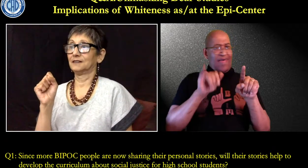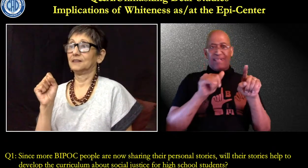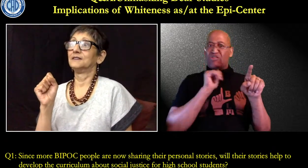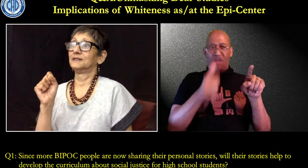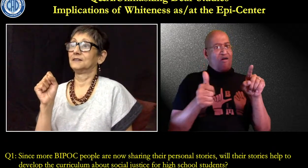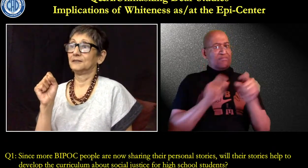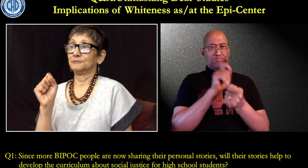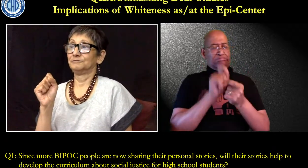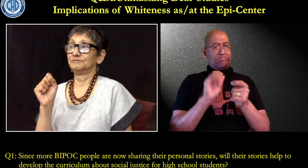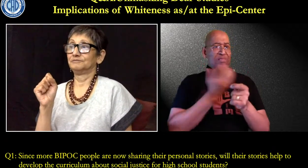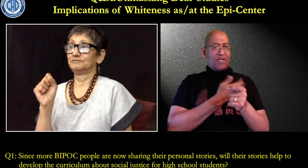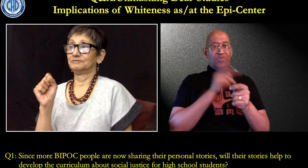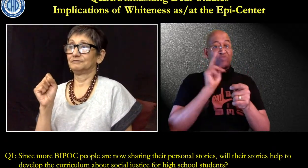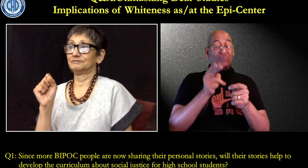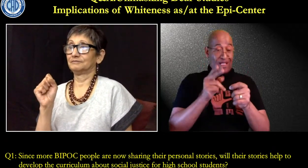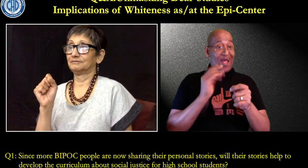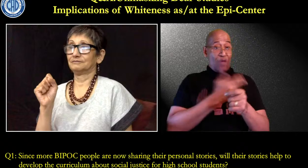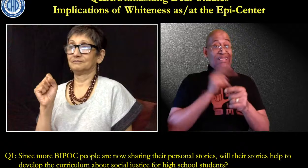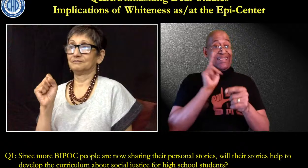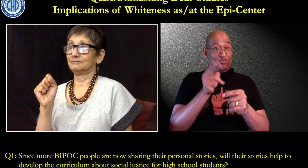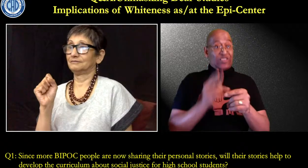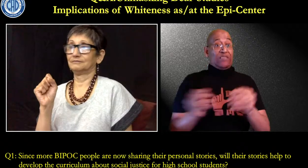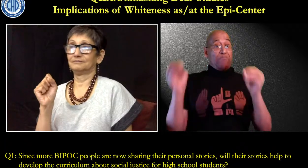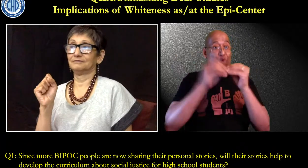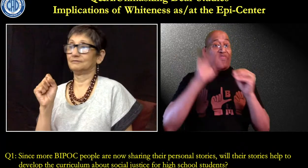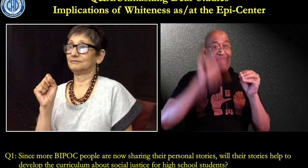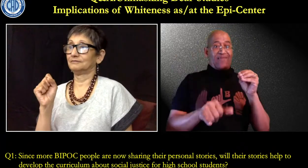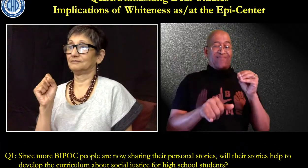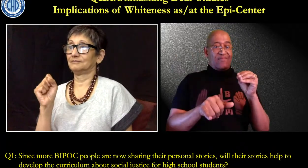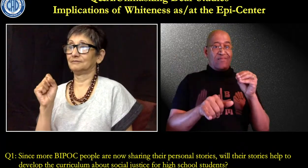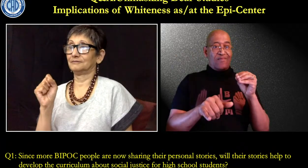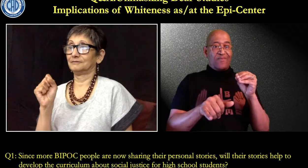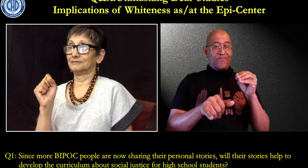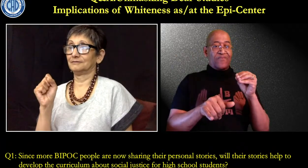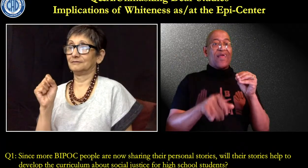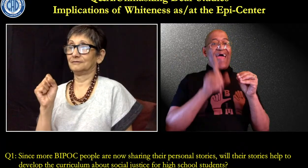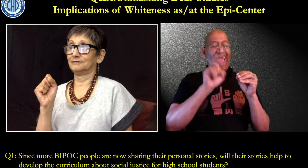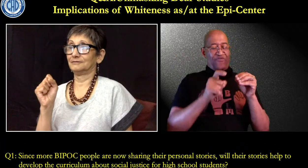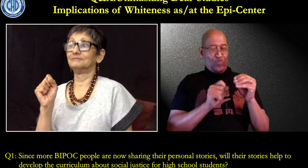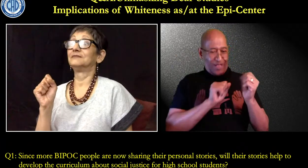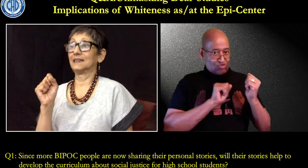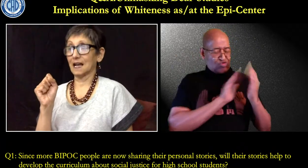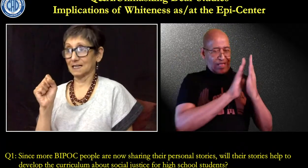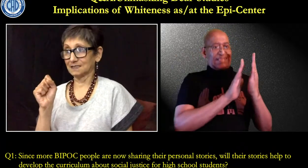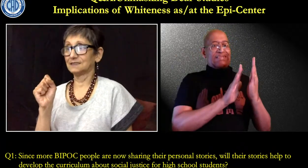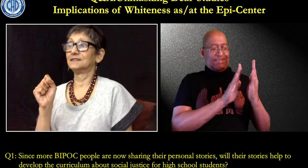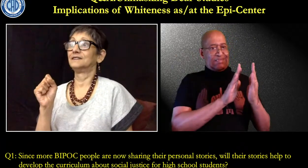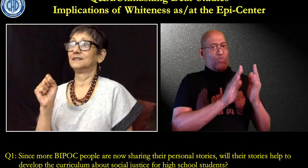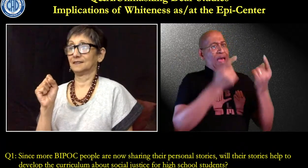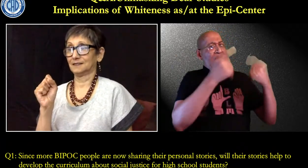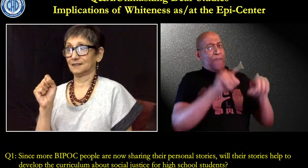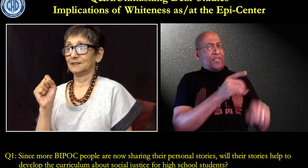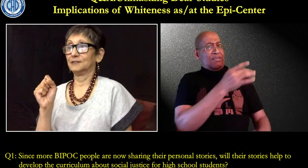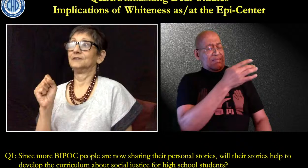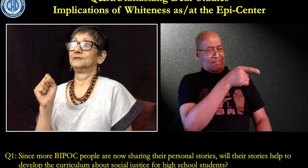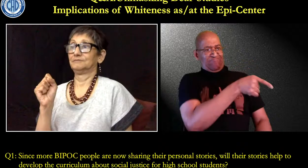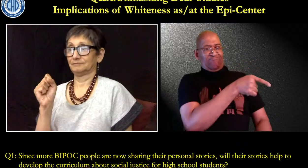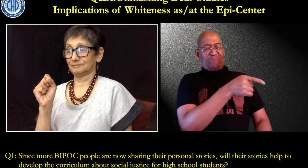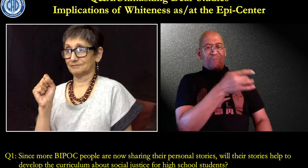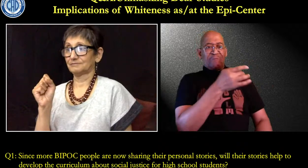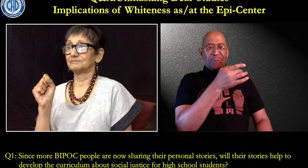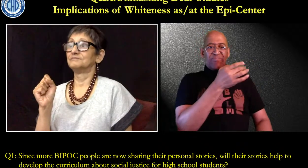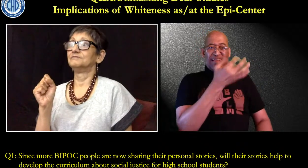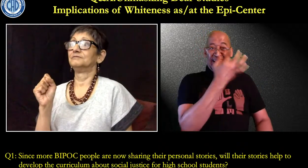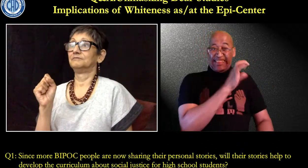from that, and confront them. And it's not necessarily, we want to know the history, and be able